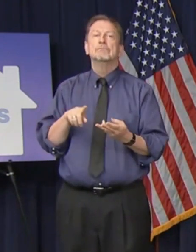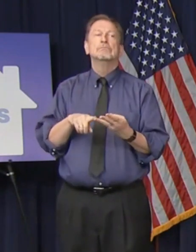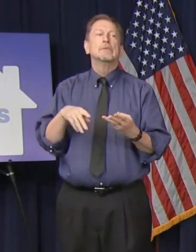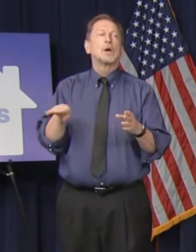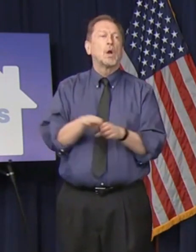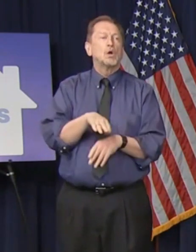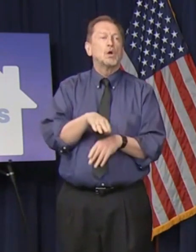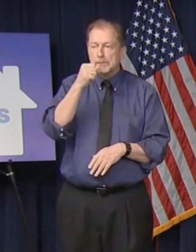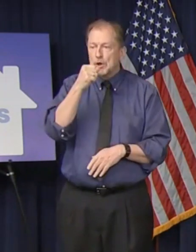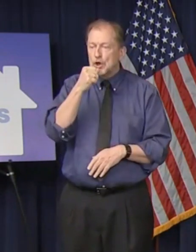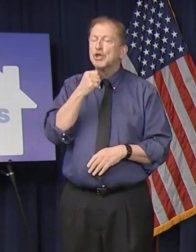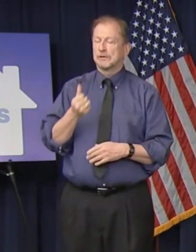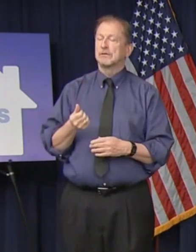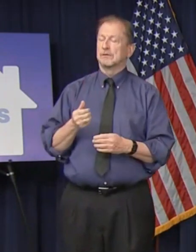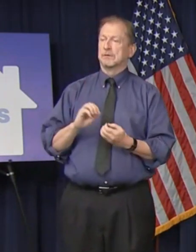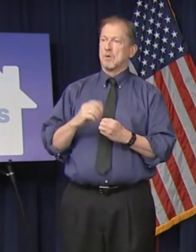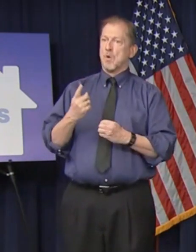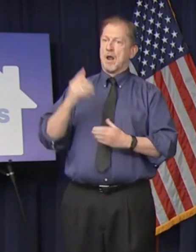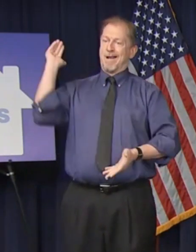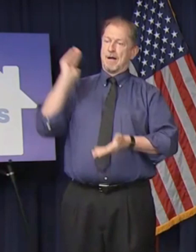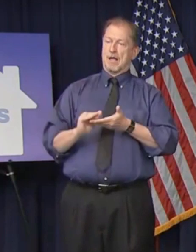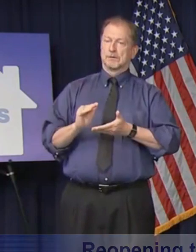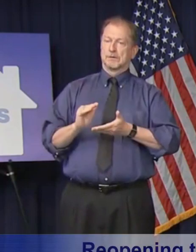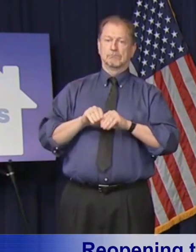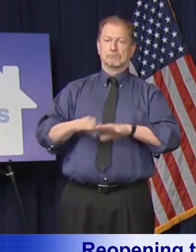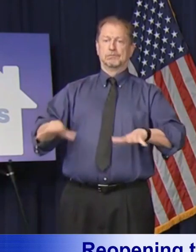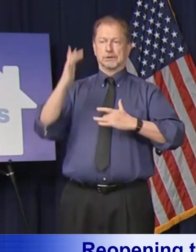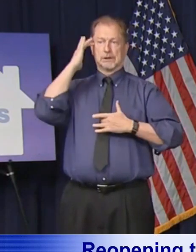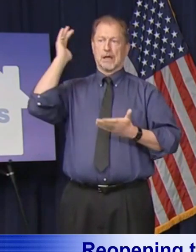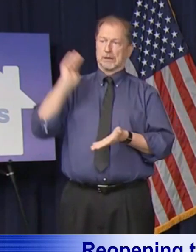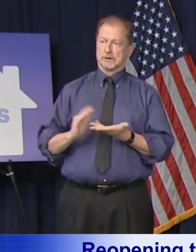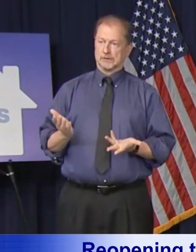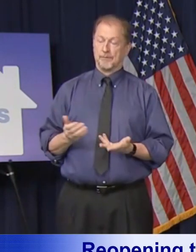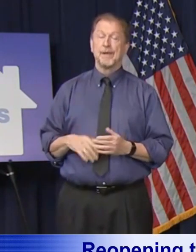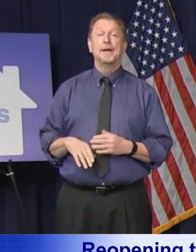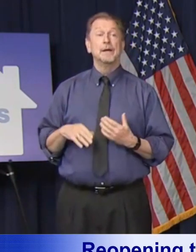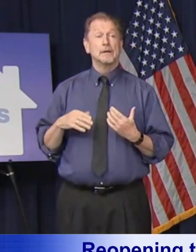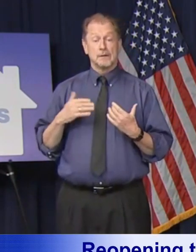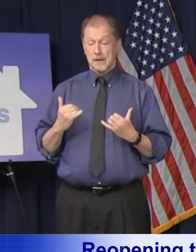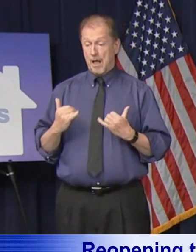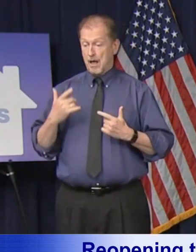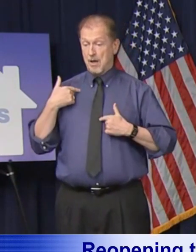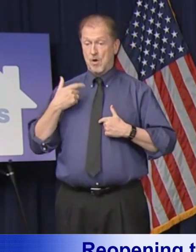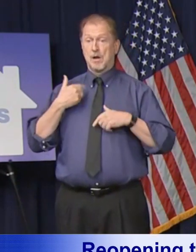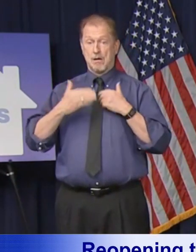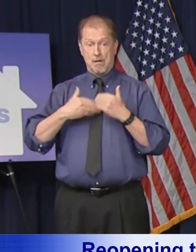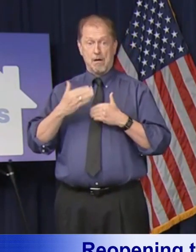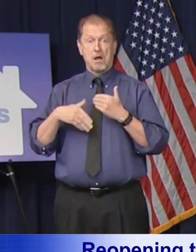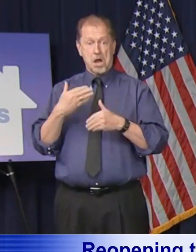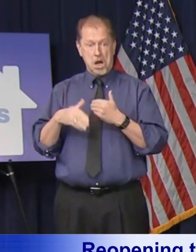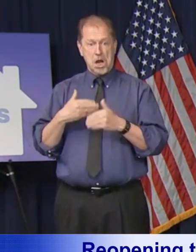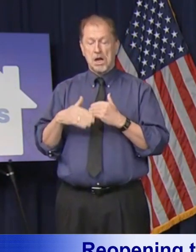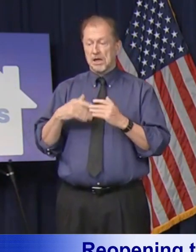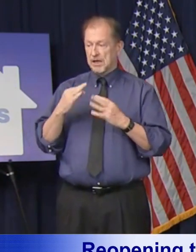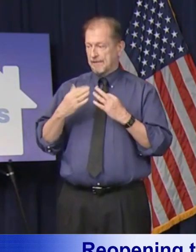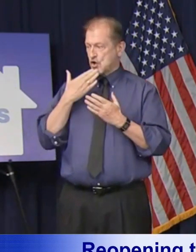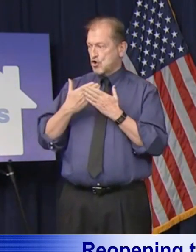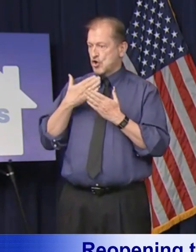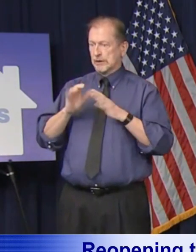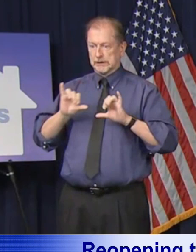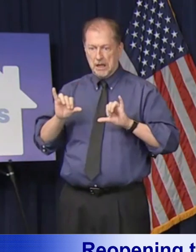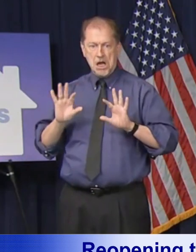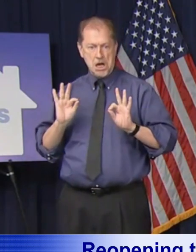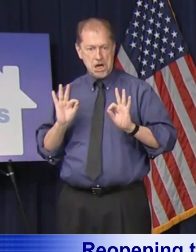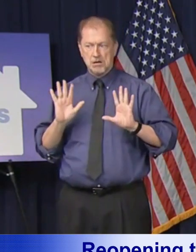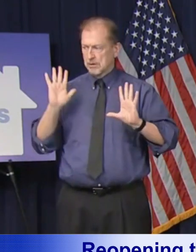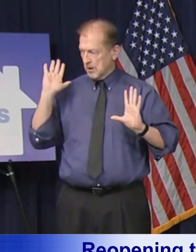pay attention to now. Obviously, the better we do at this, right? The better we do at this, the more likely it is that we can start to think